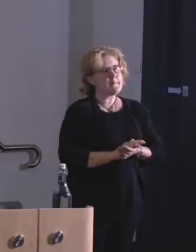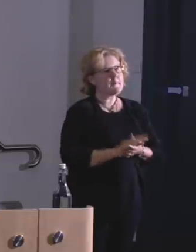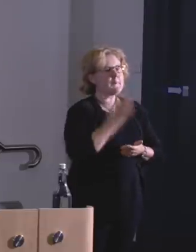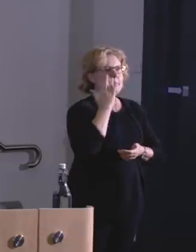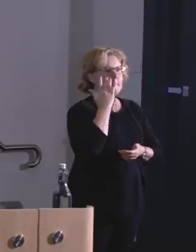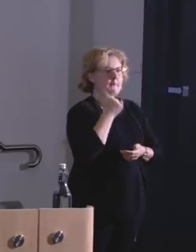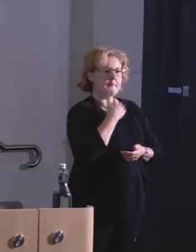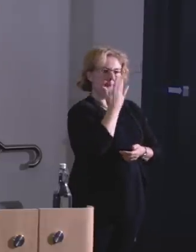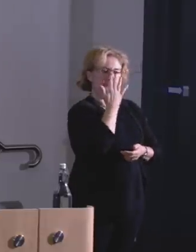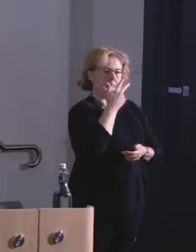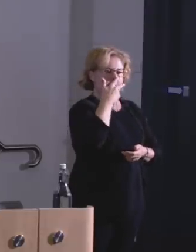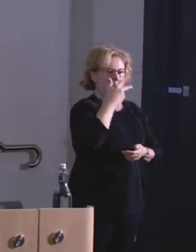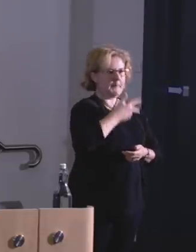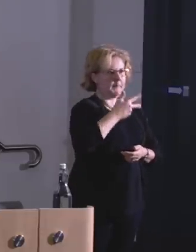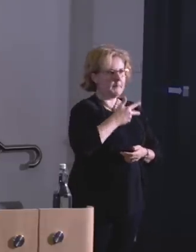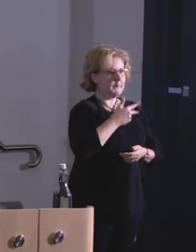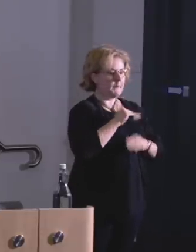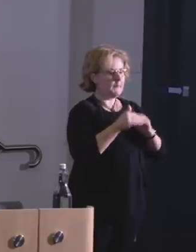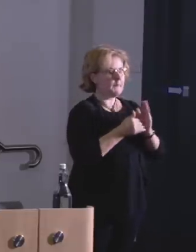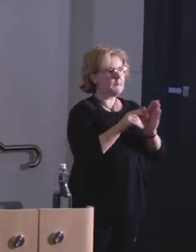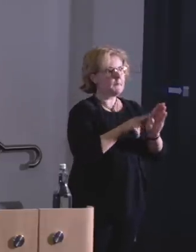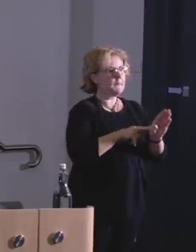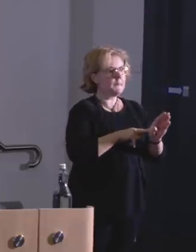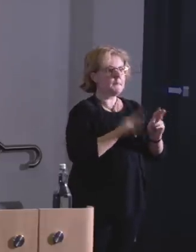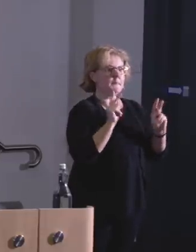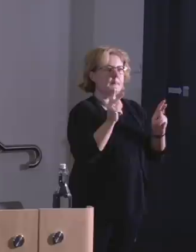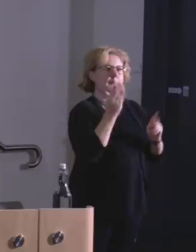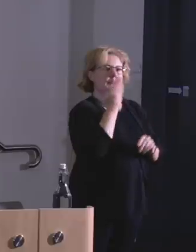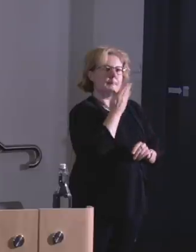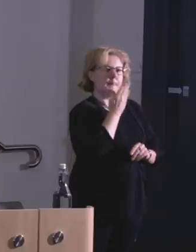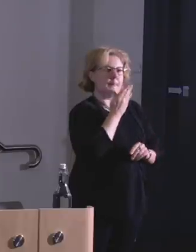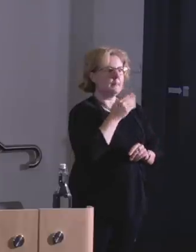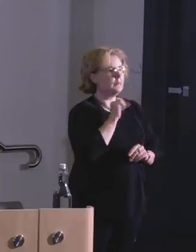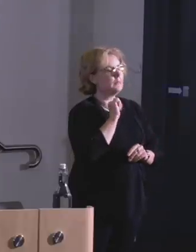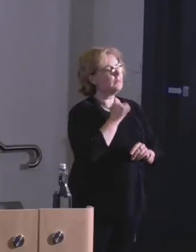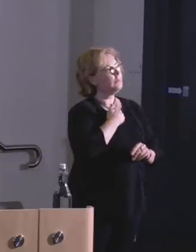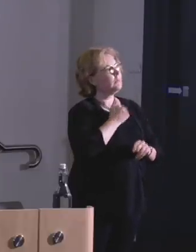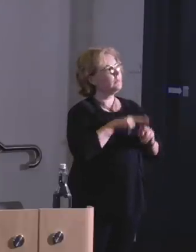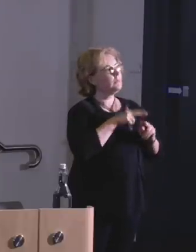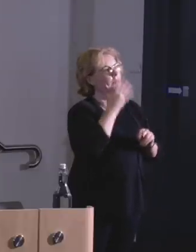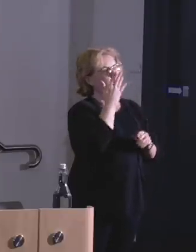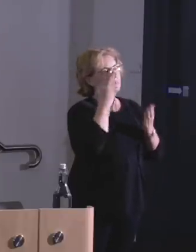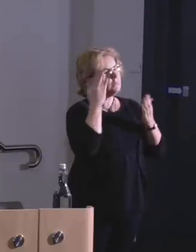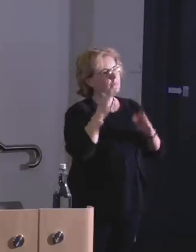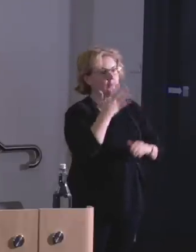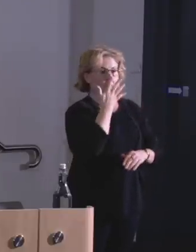when I was 18, in my last year in high school. He was 53, not that old.